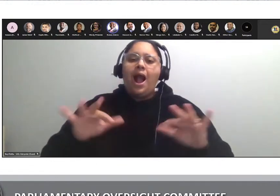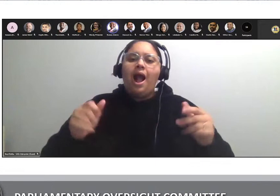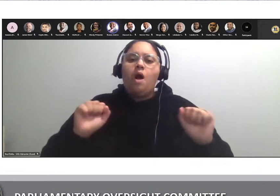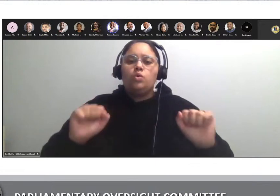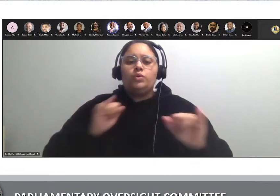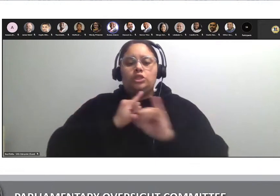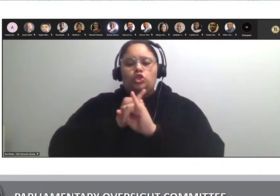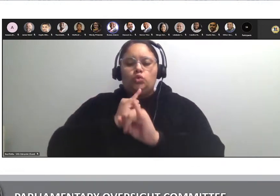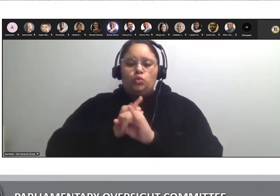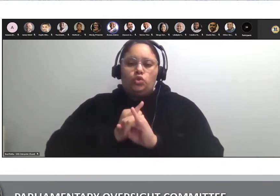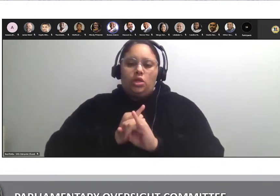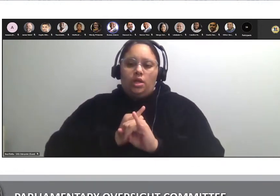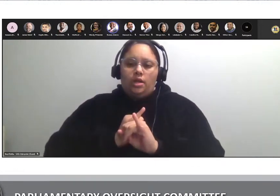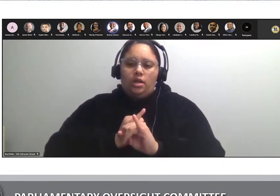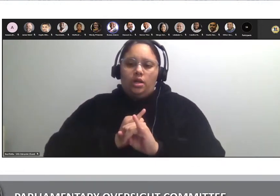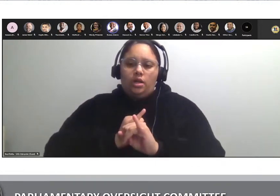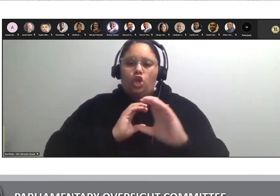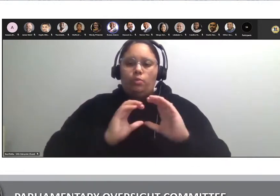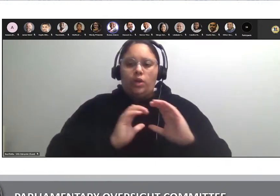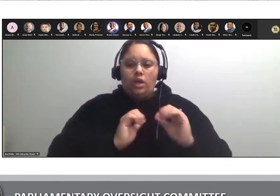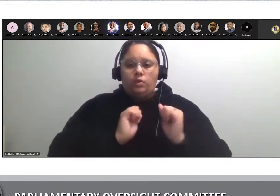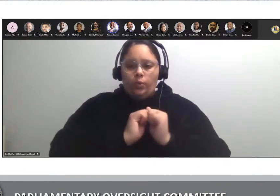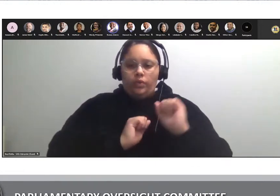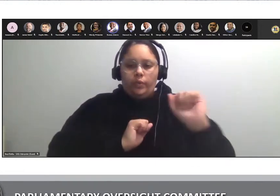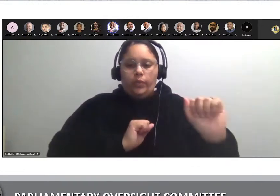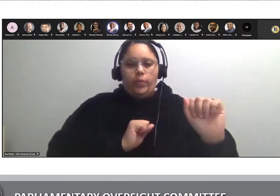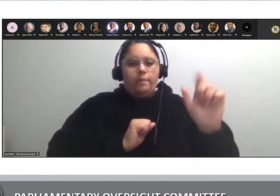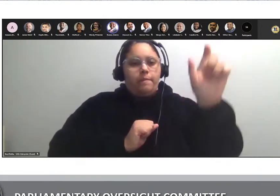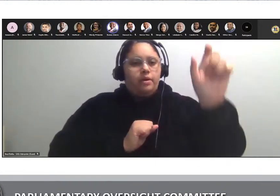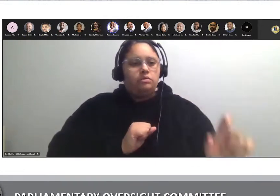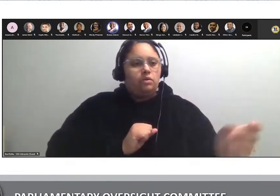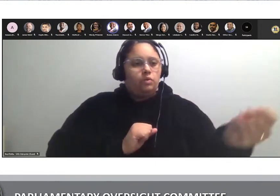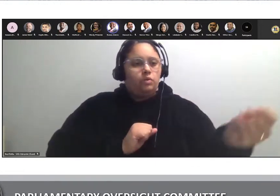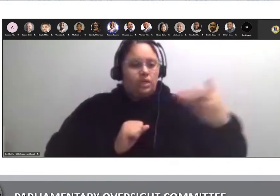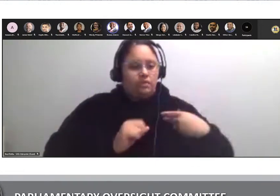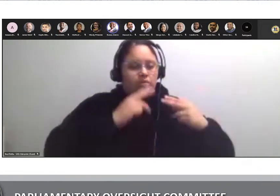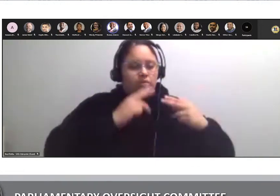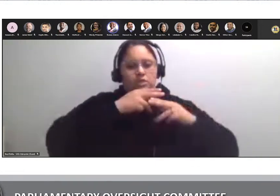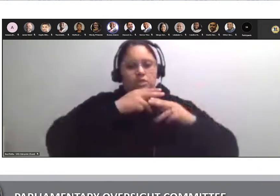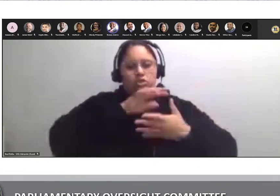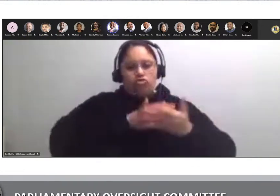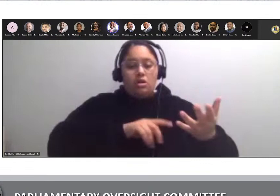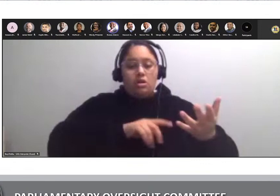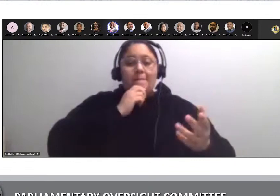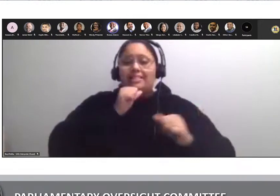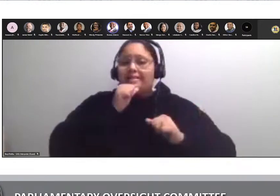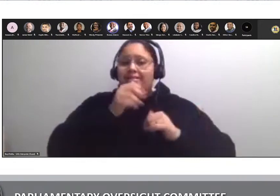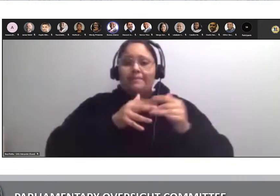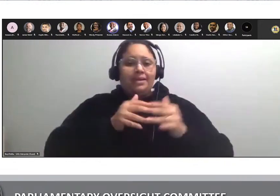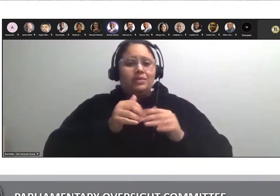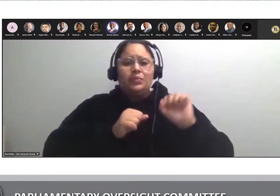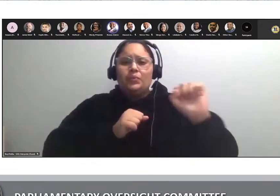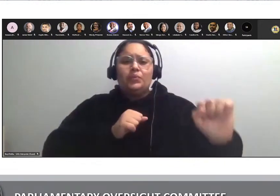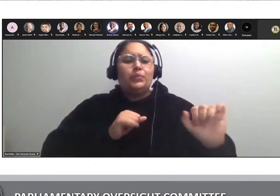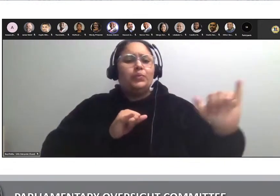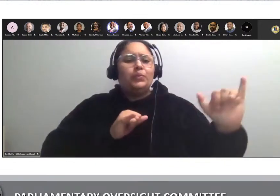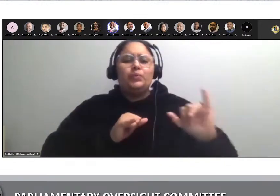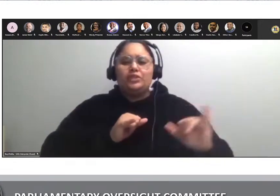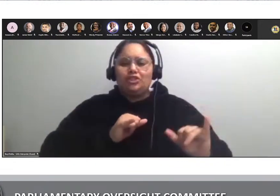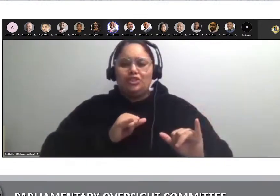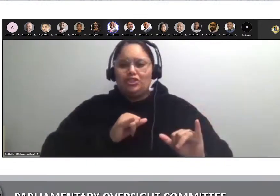the institution communicate with the petitioner, so that the petitioner, doesn't matter in which